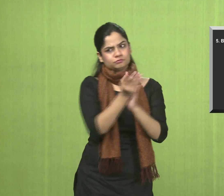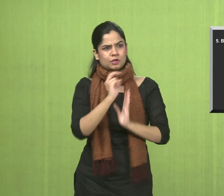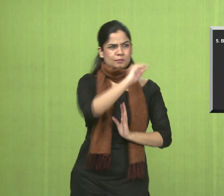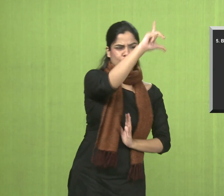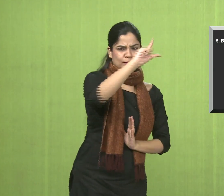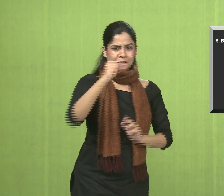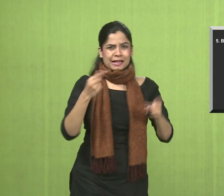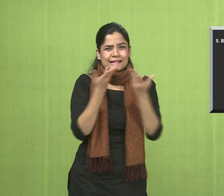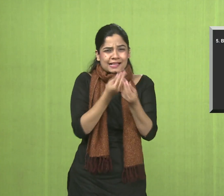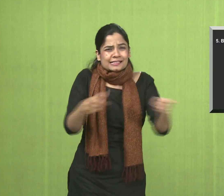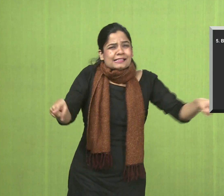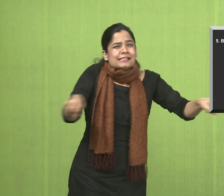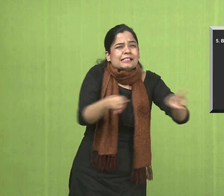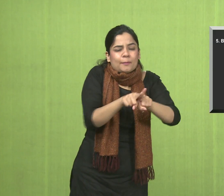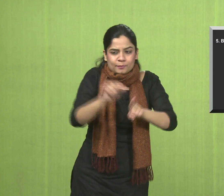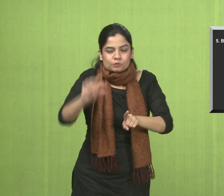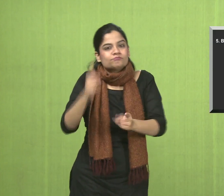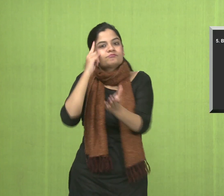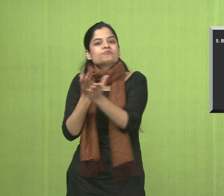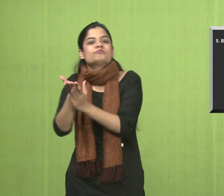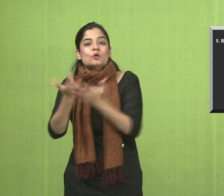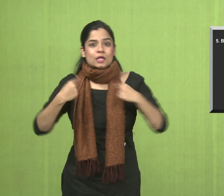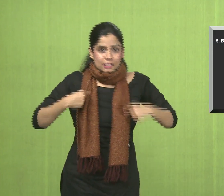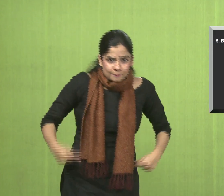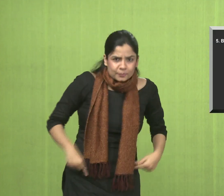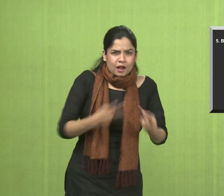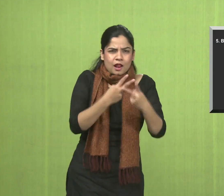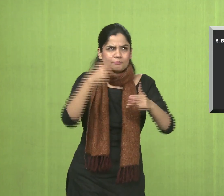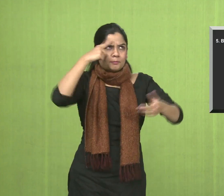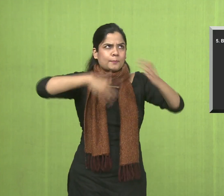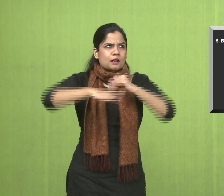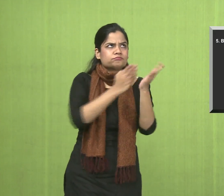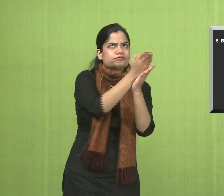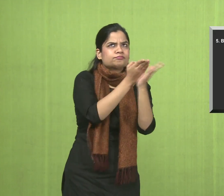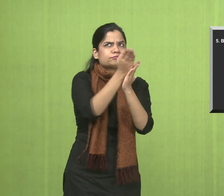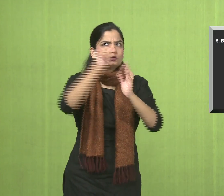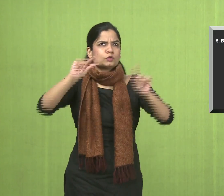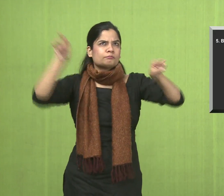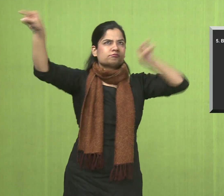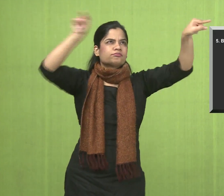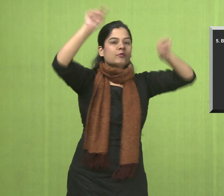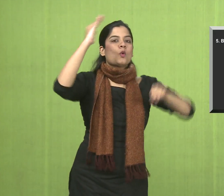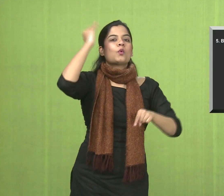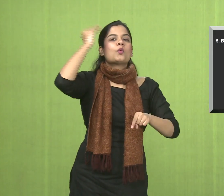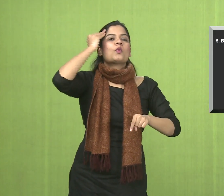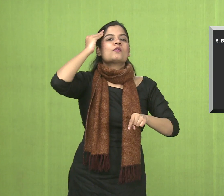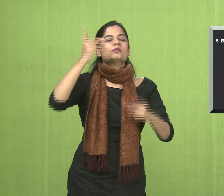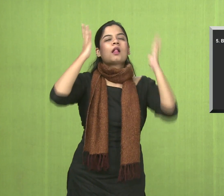fruits or etc. rather than going for expensive places. So money management also comes in that, from where you can buy cheaper goods